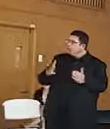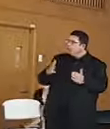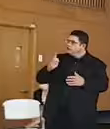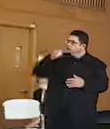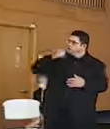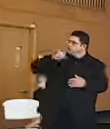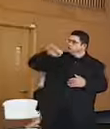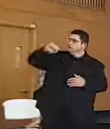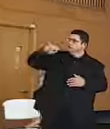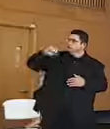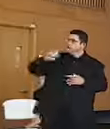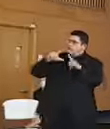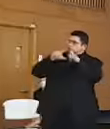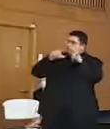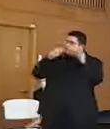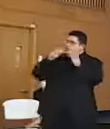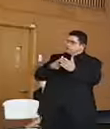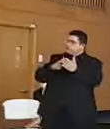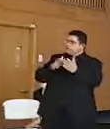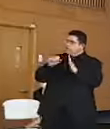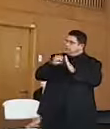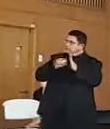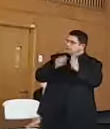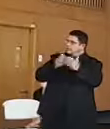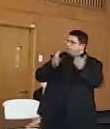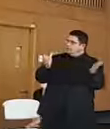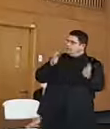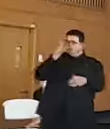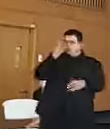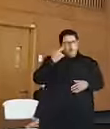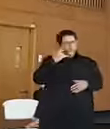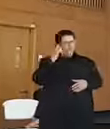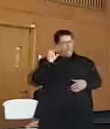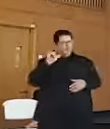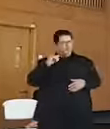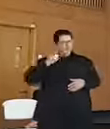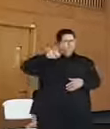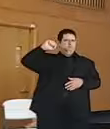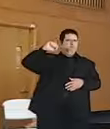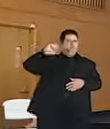mandate statewide. What do you think that is?